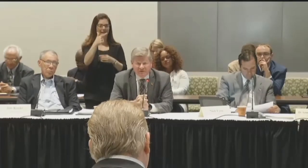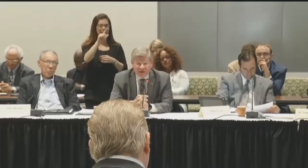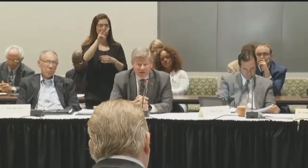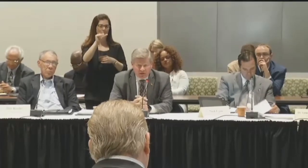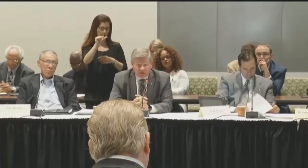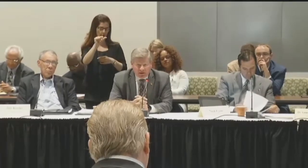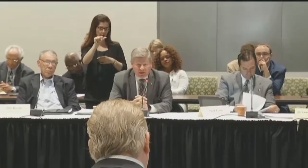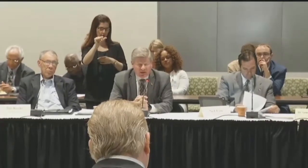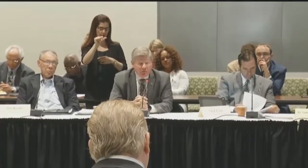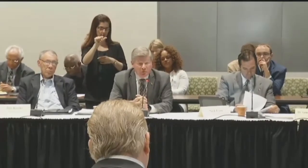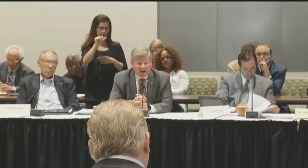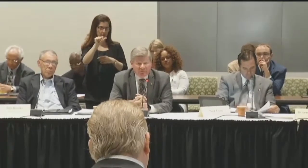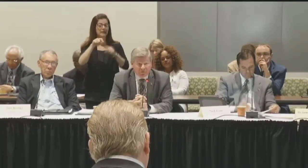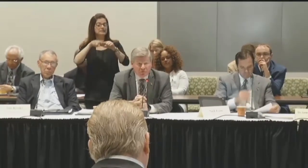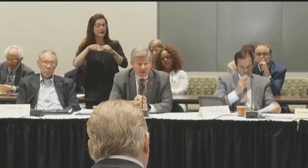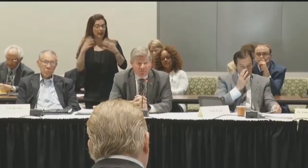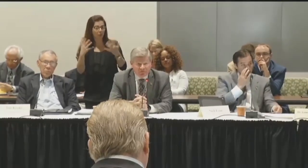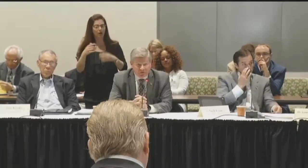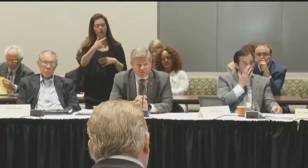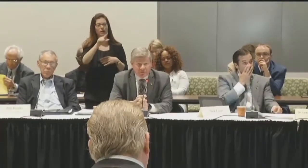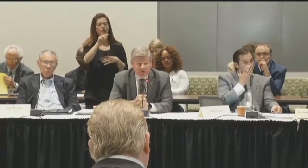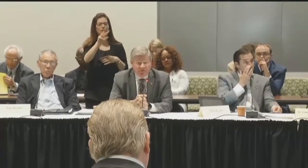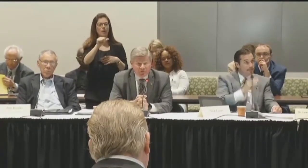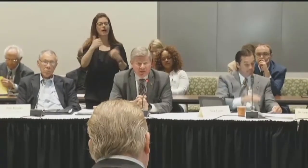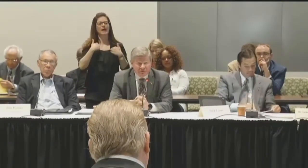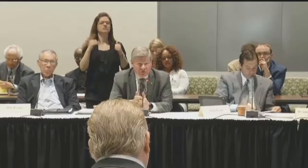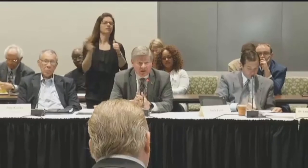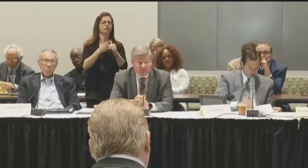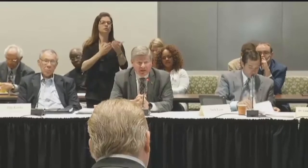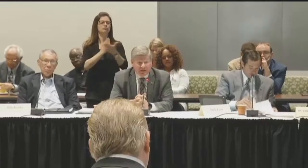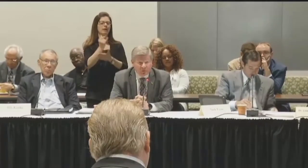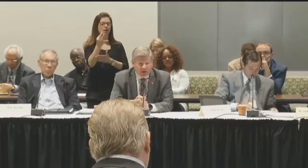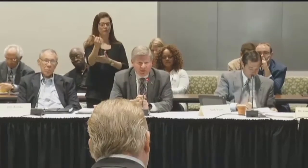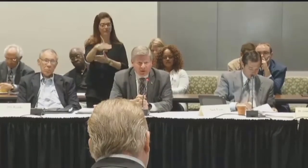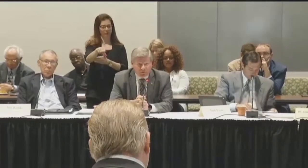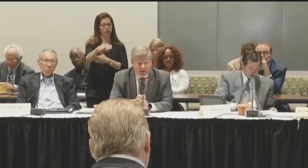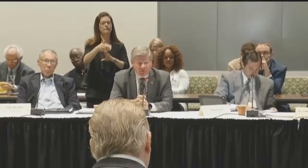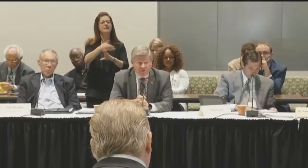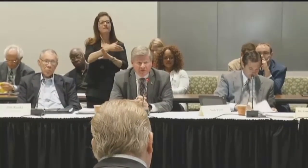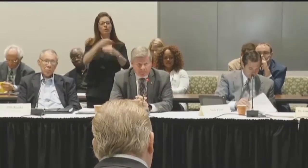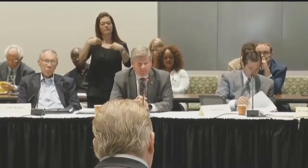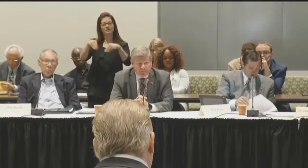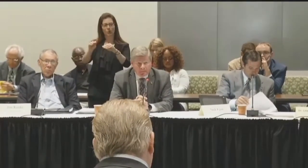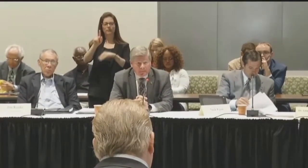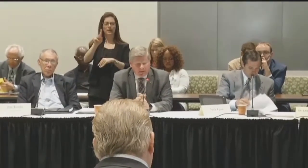that is that GLEWA would have first right of refusal before they sold that KWA equity